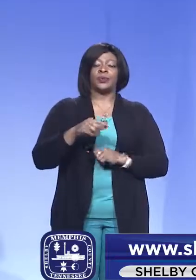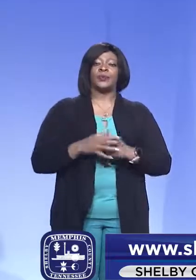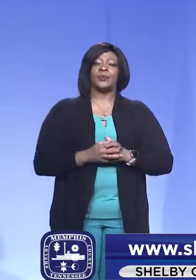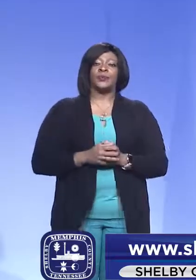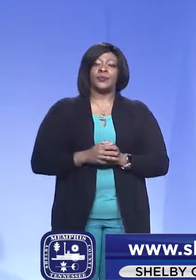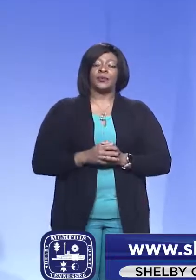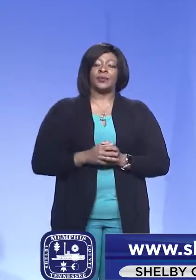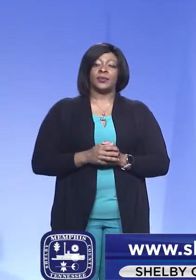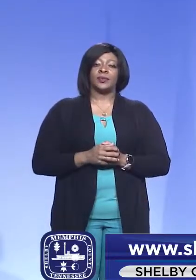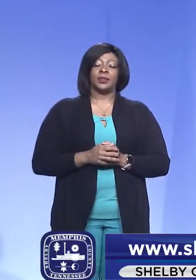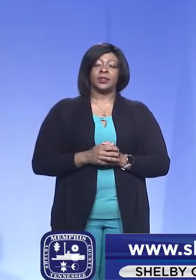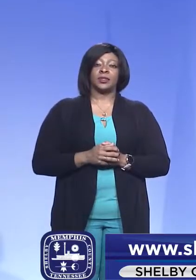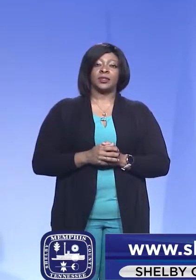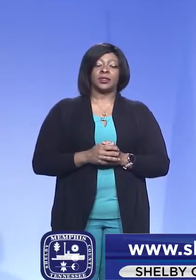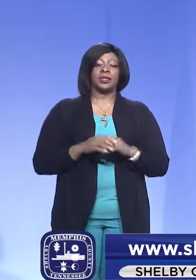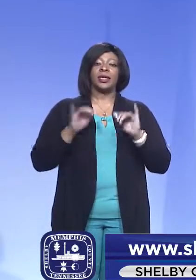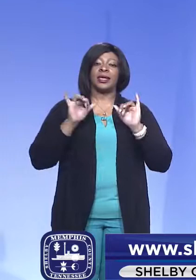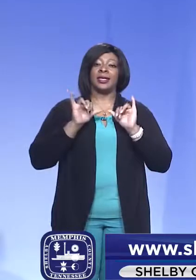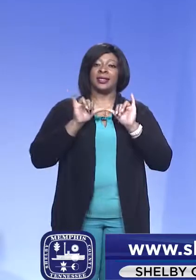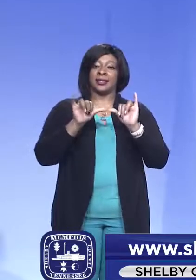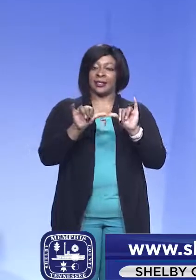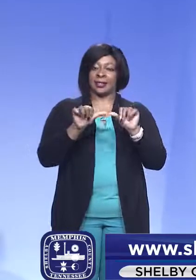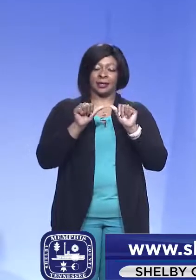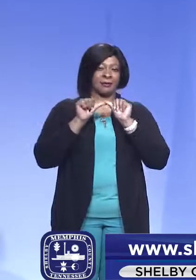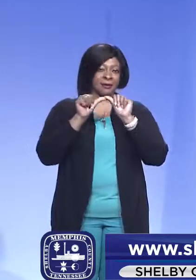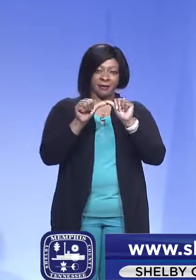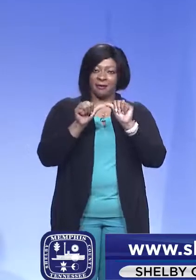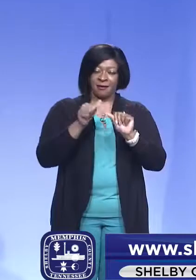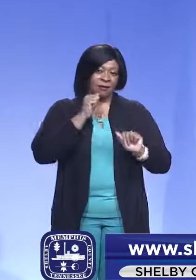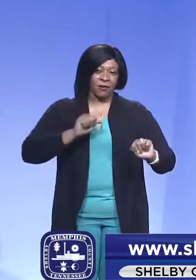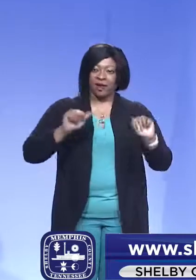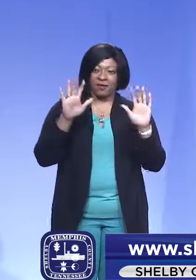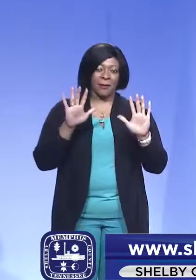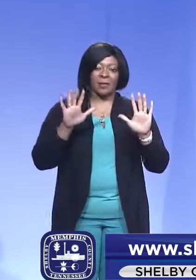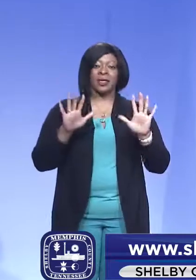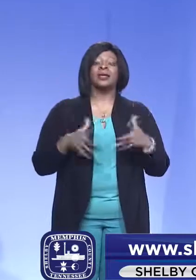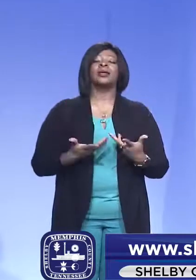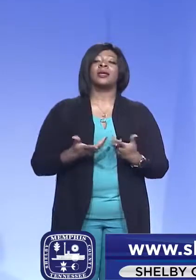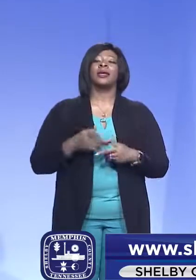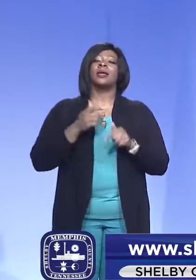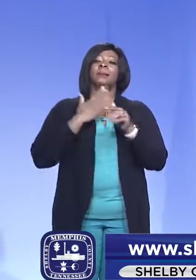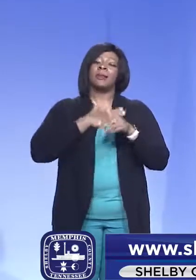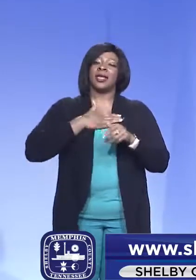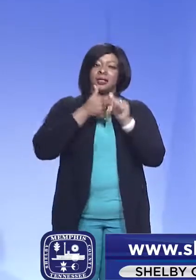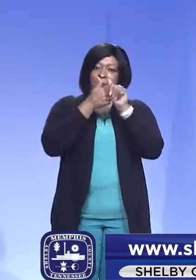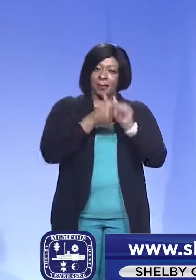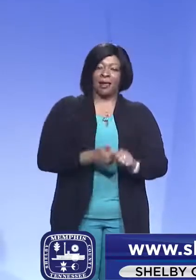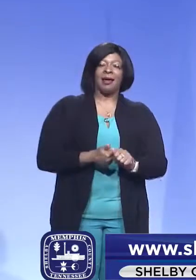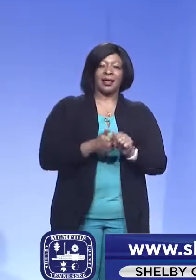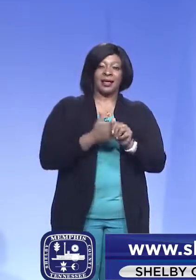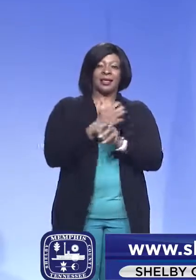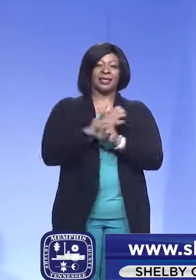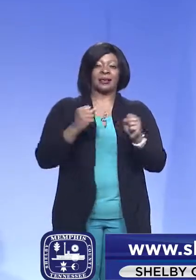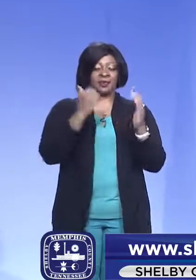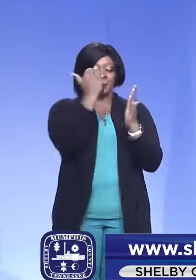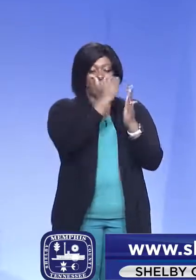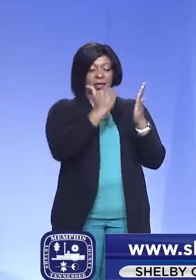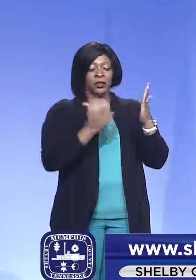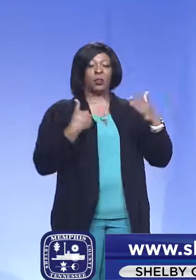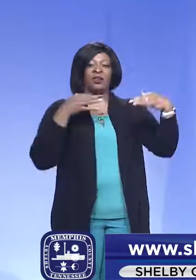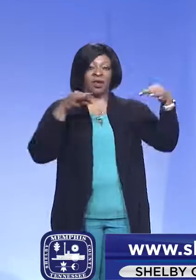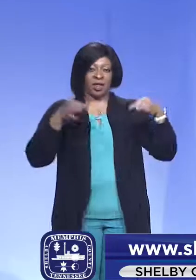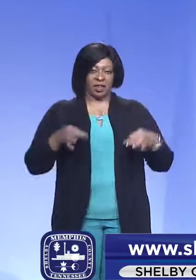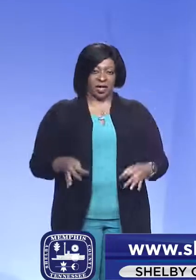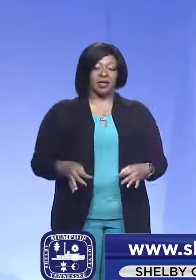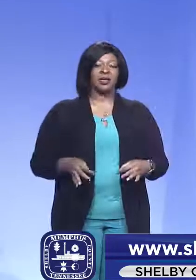to remain steadfast and really remain compliant with the safety measures that we've